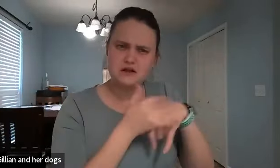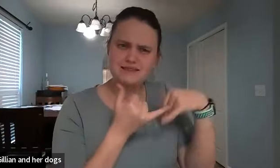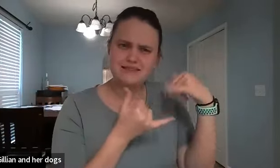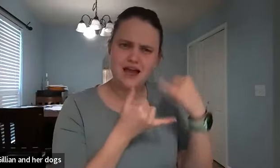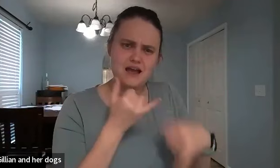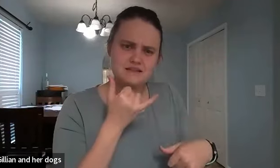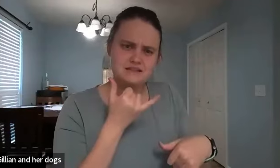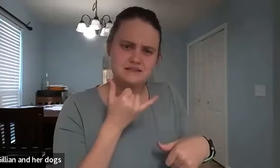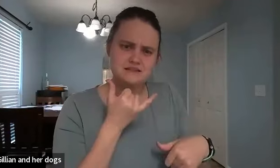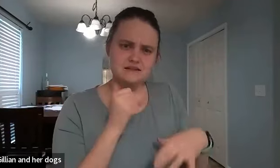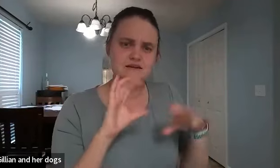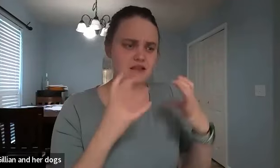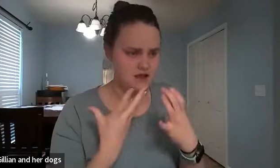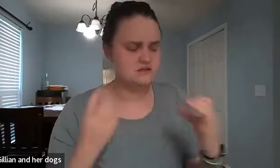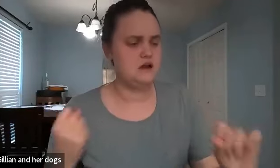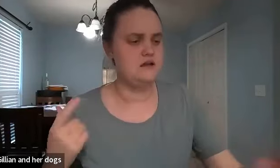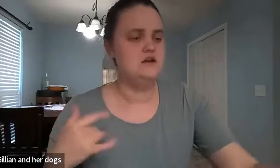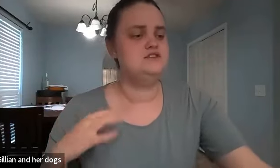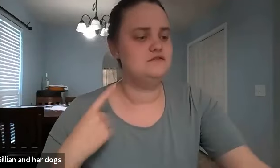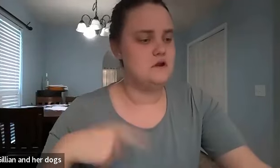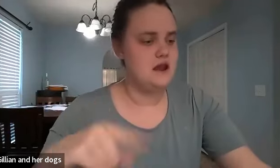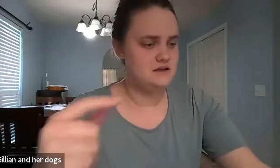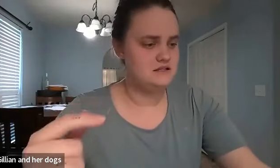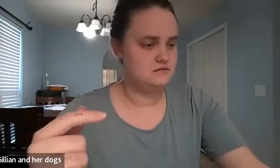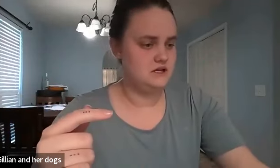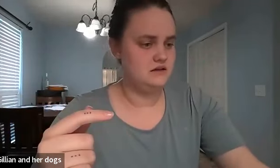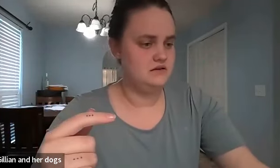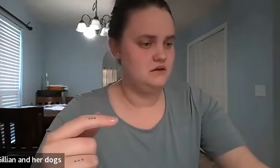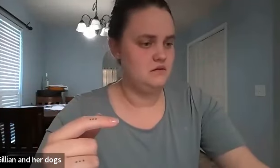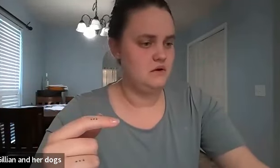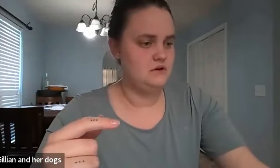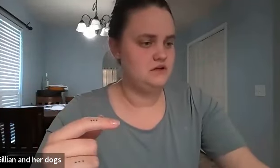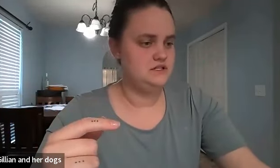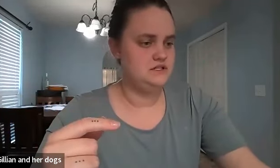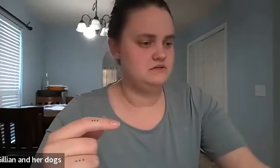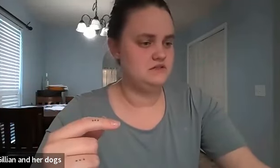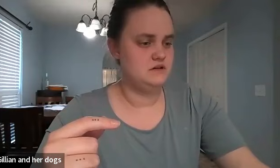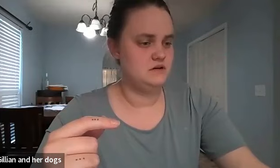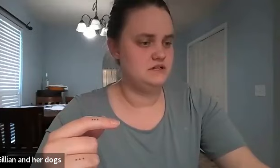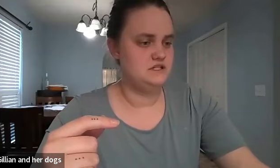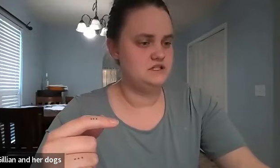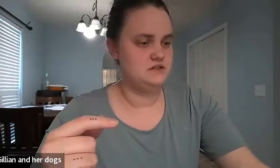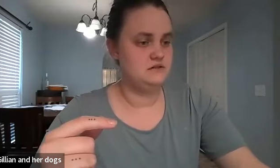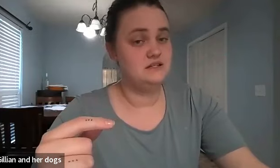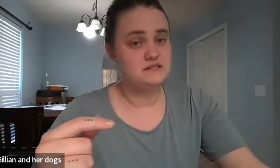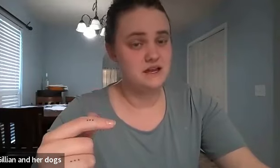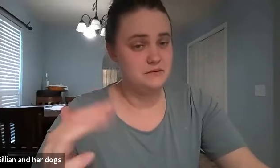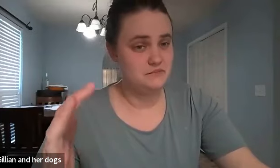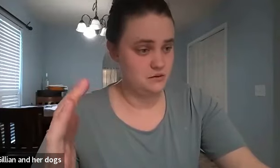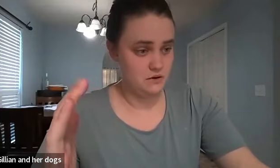our last class. Okay, so for next week, what we're going to do is next week's kind of a big one